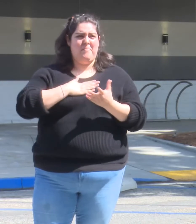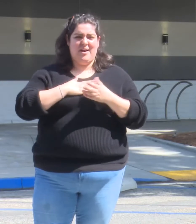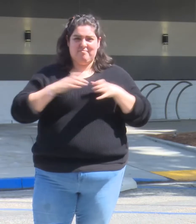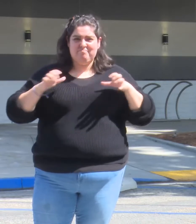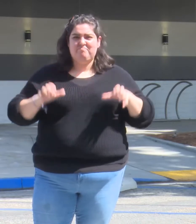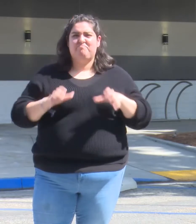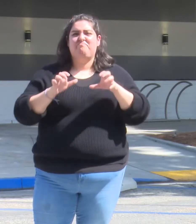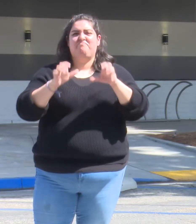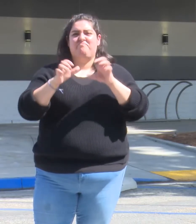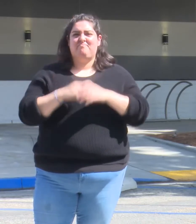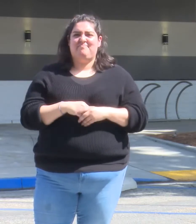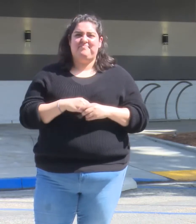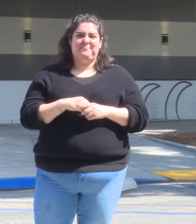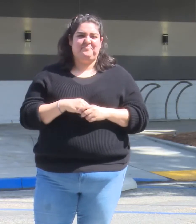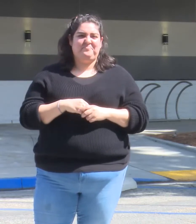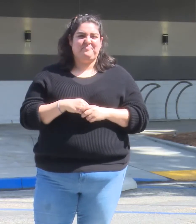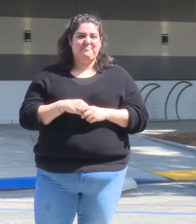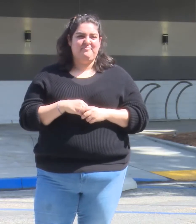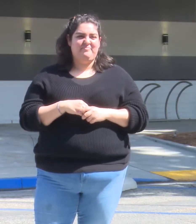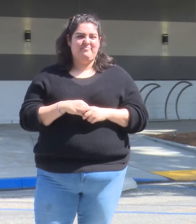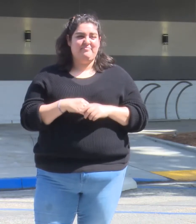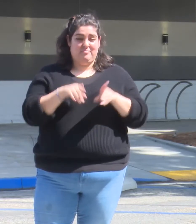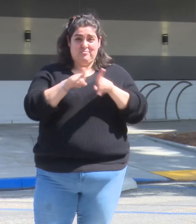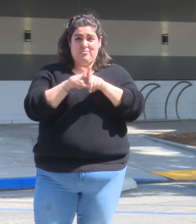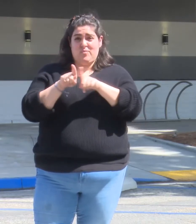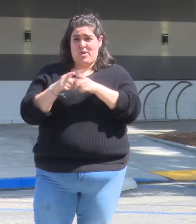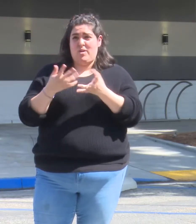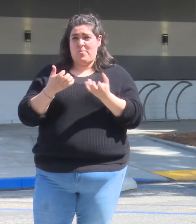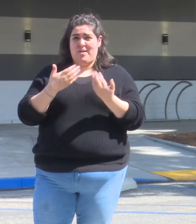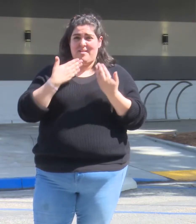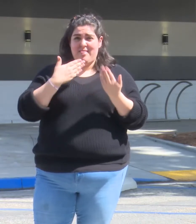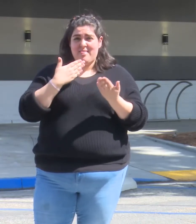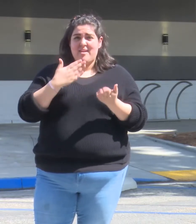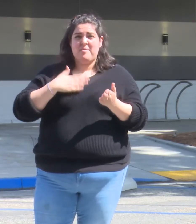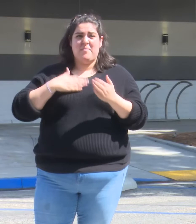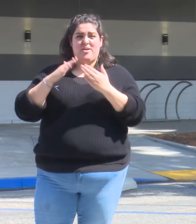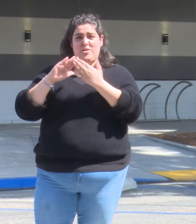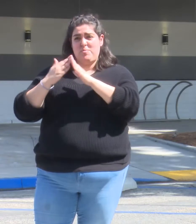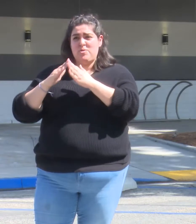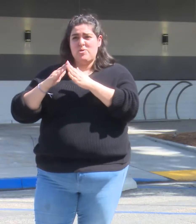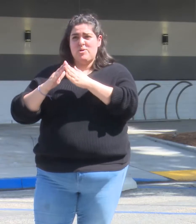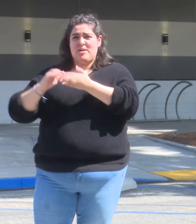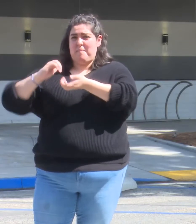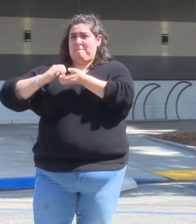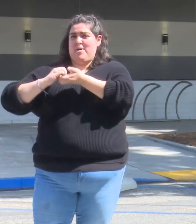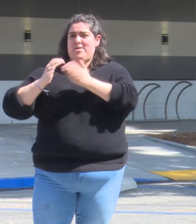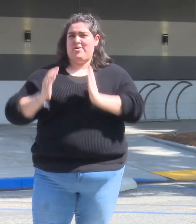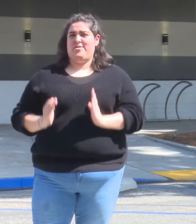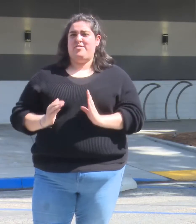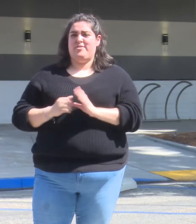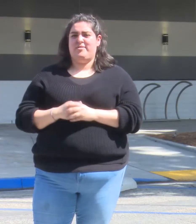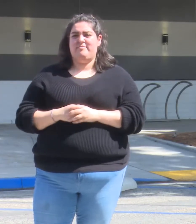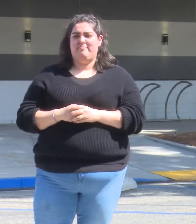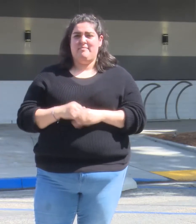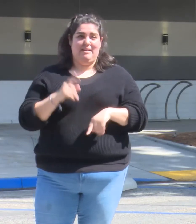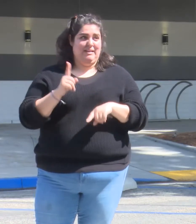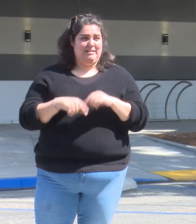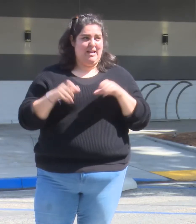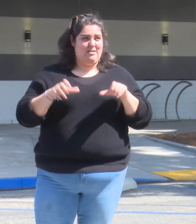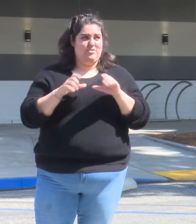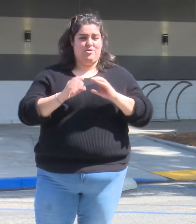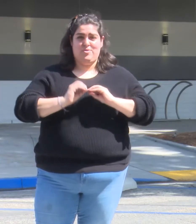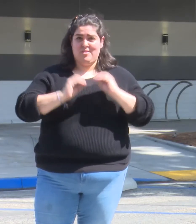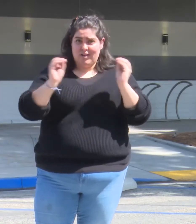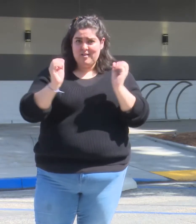efforts and ventures. I also want to thank my community partners, because you don't get anything done without